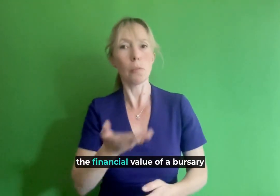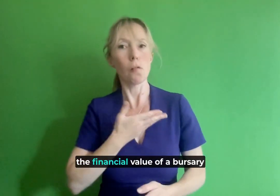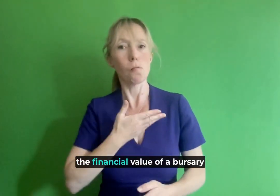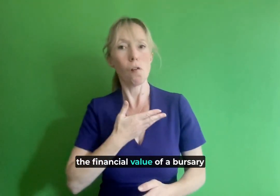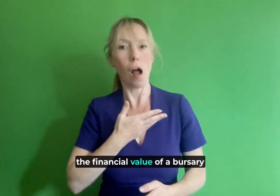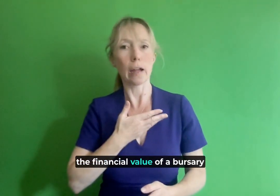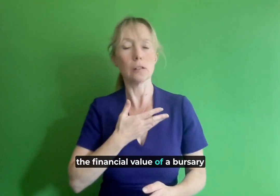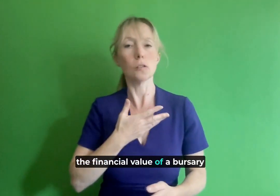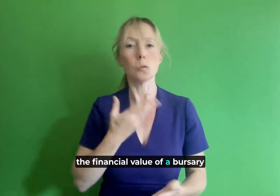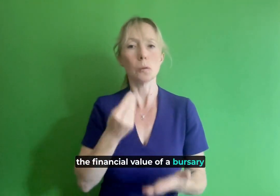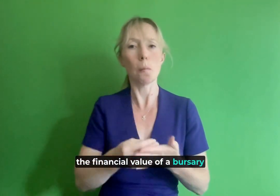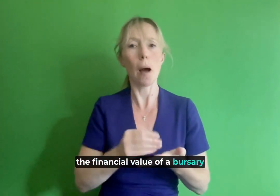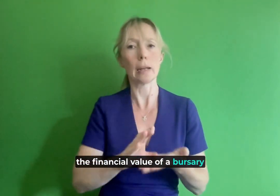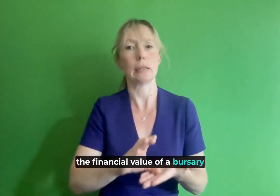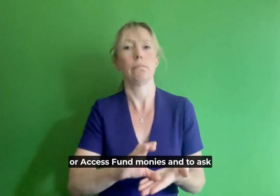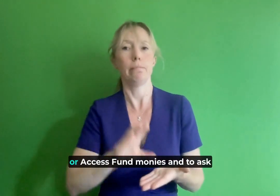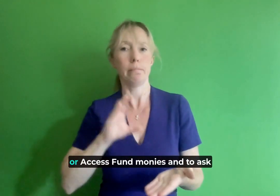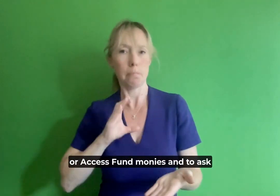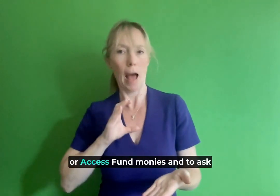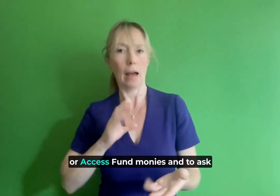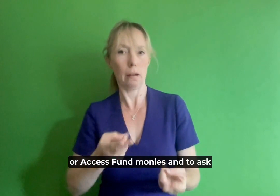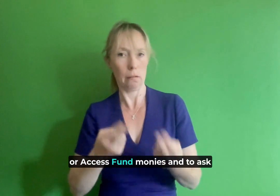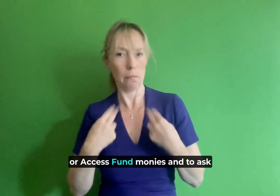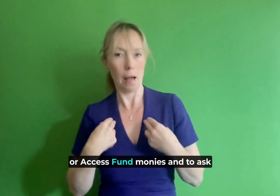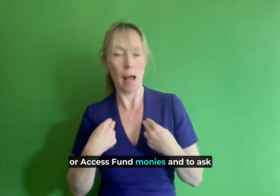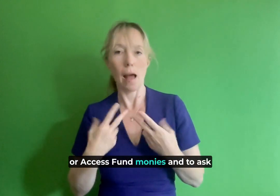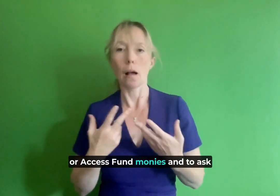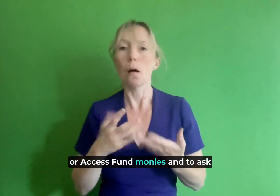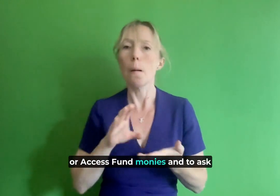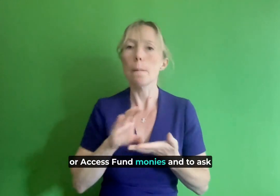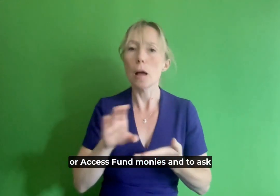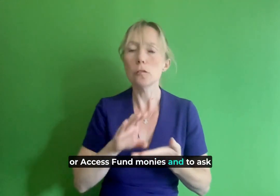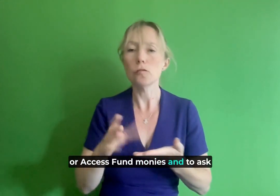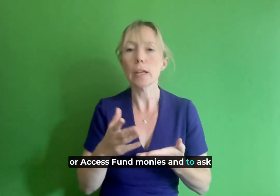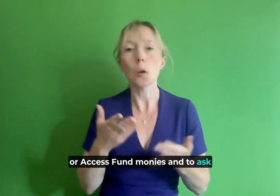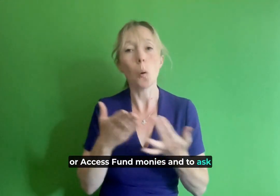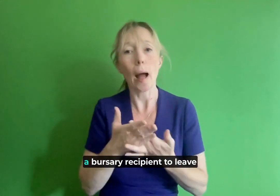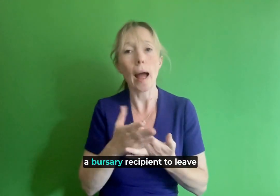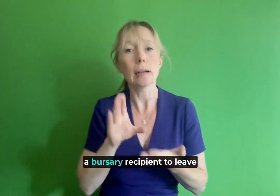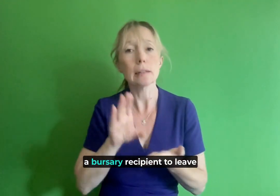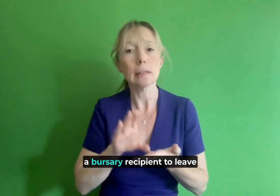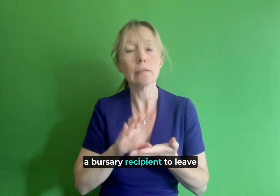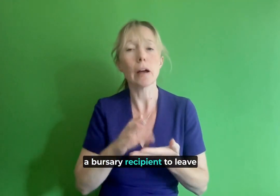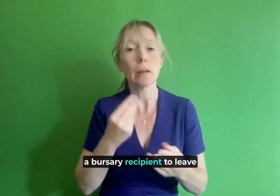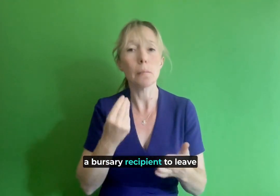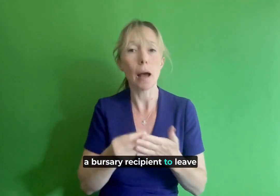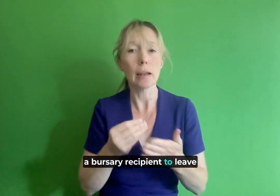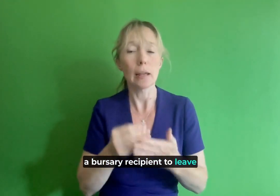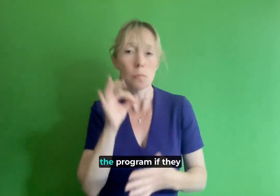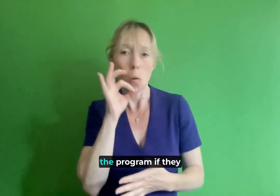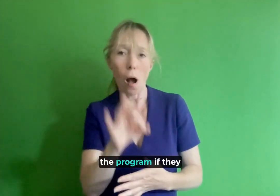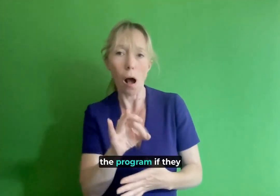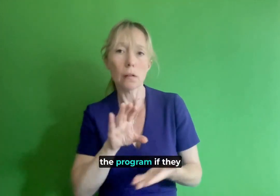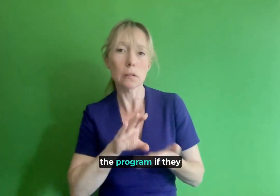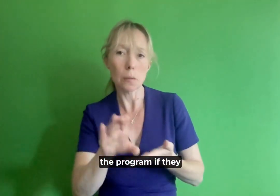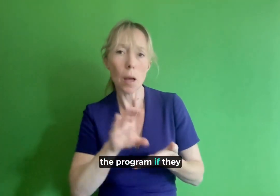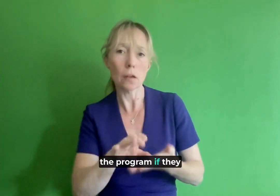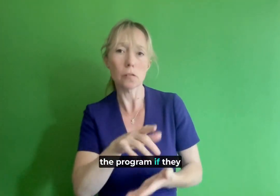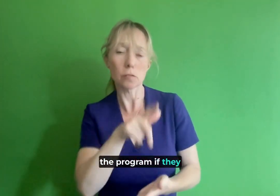financial value of a bursary or access fund monies, and to ask a bursary recipient to leave the programme if they